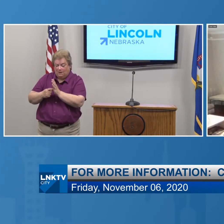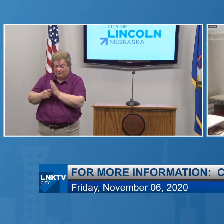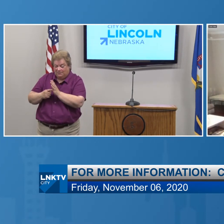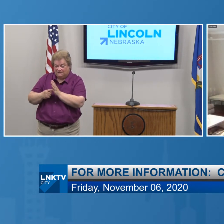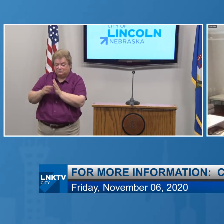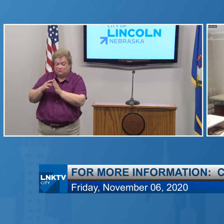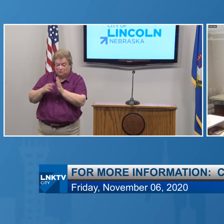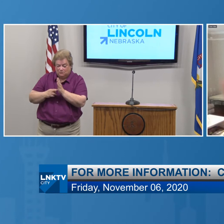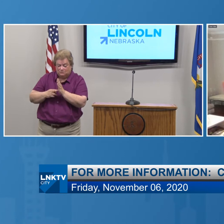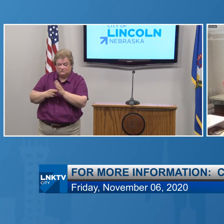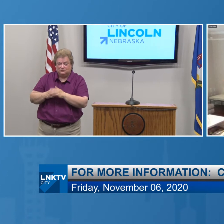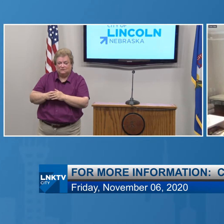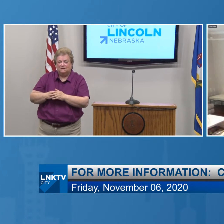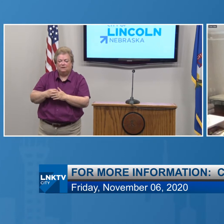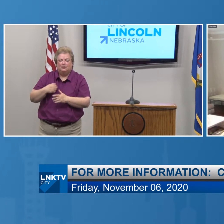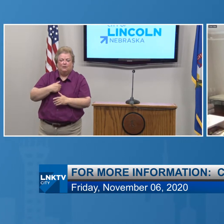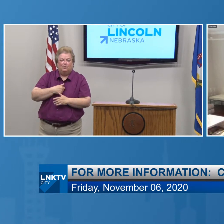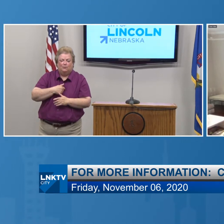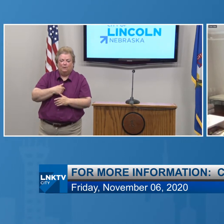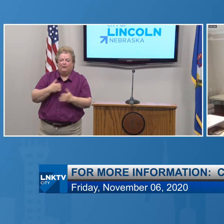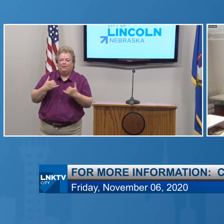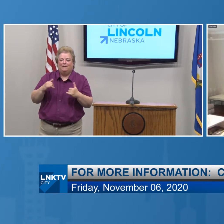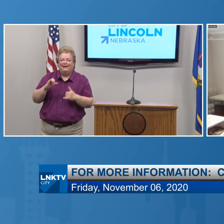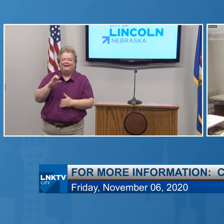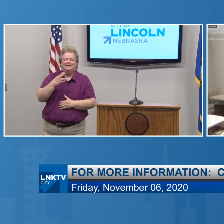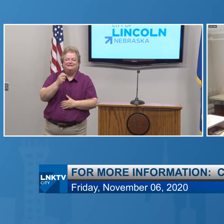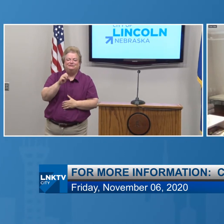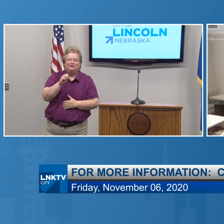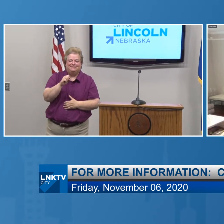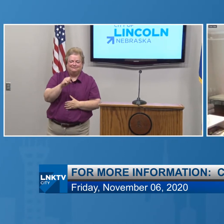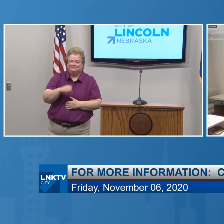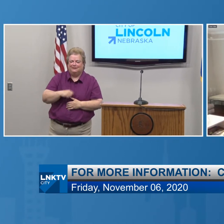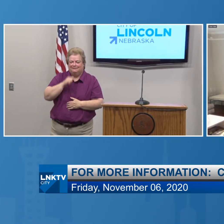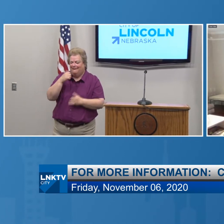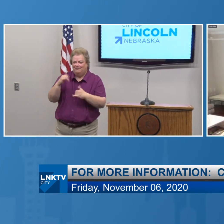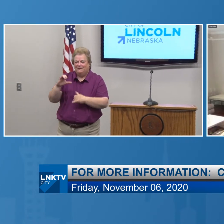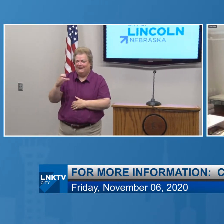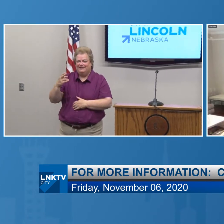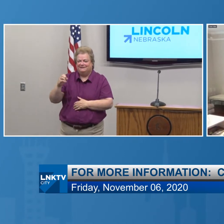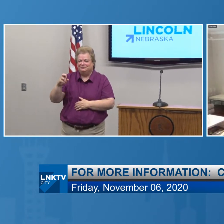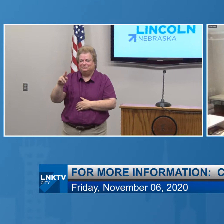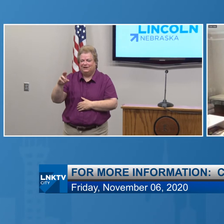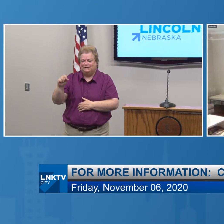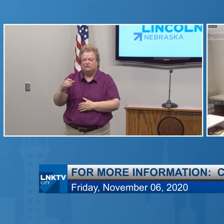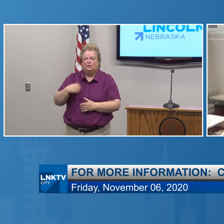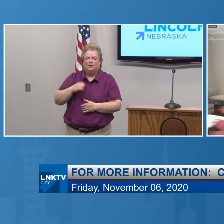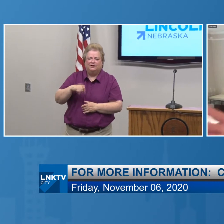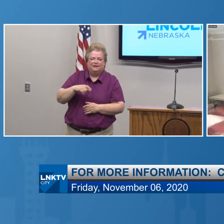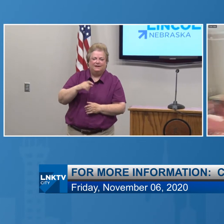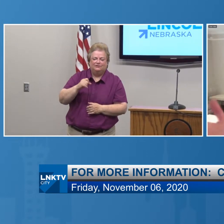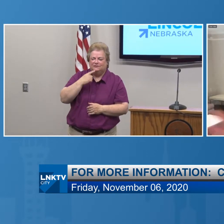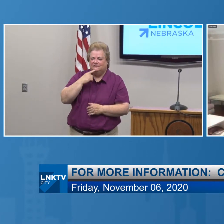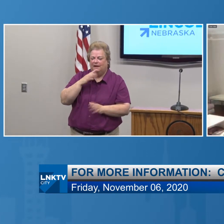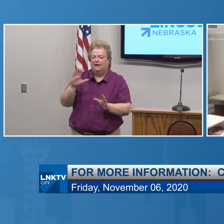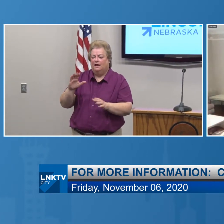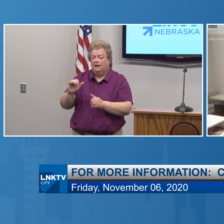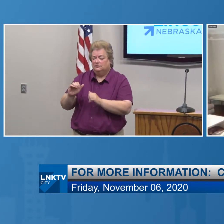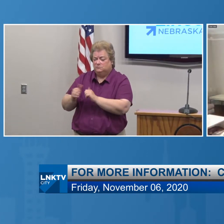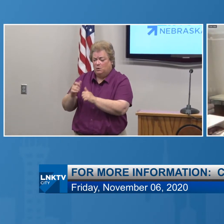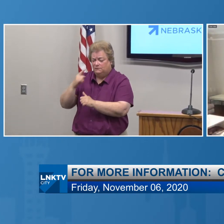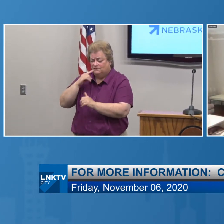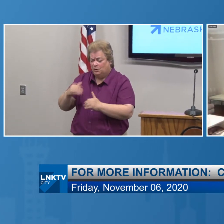We're playing chess, not checkers. It can be easy to think, oh, we shouldn't have sports for youth in the K through